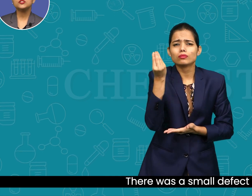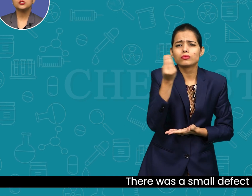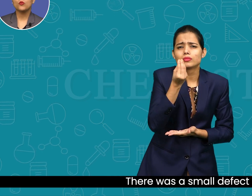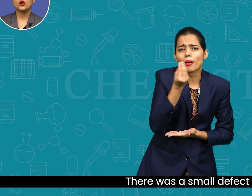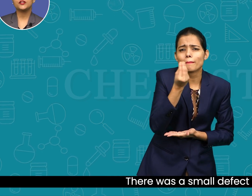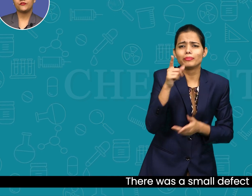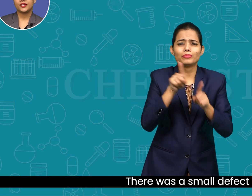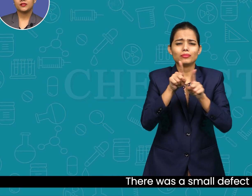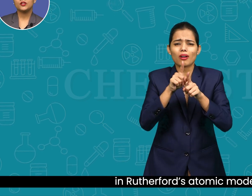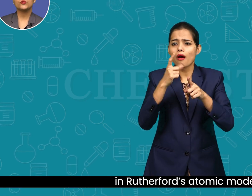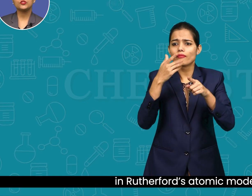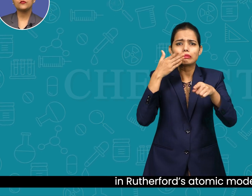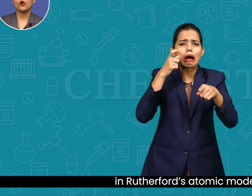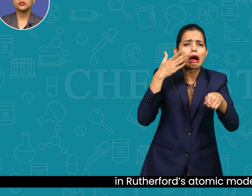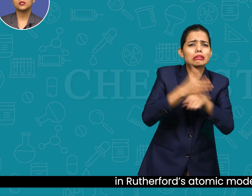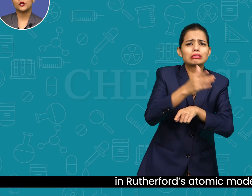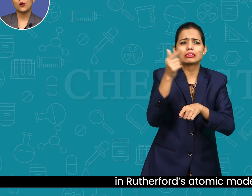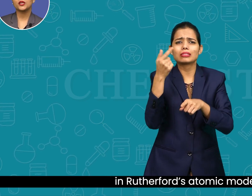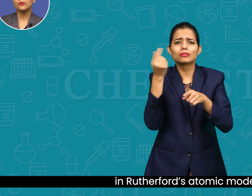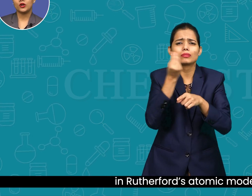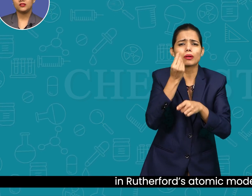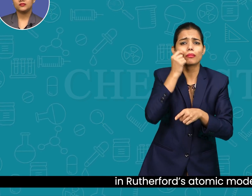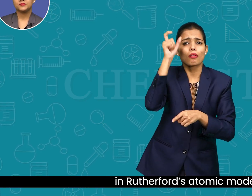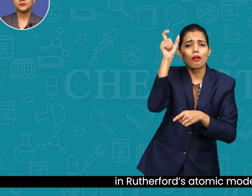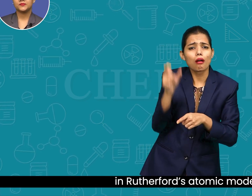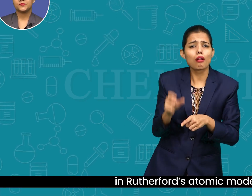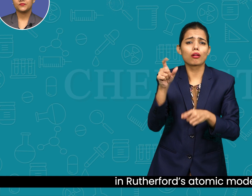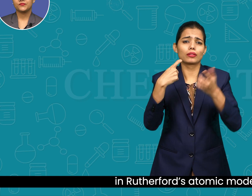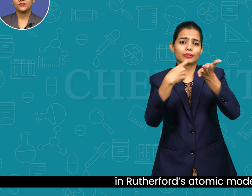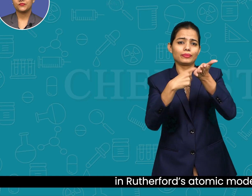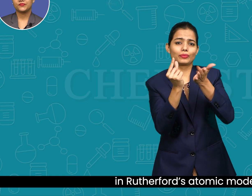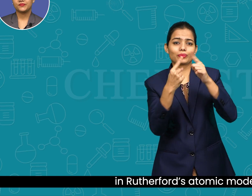There was a small defect in Rutherford's atomic model.